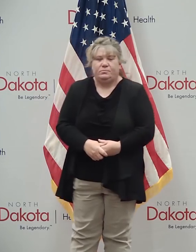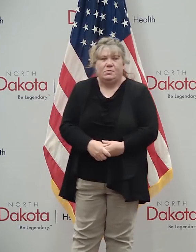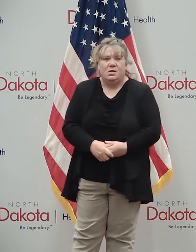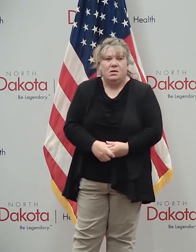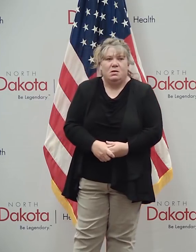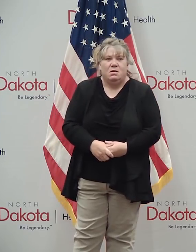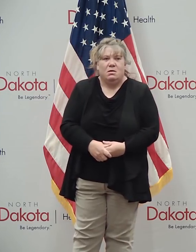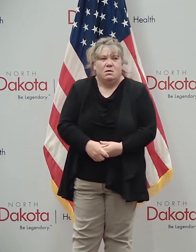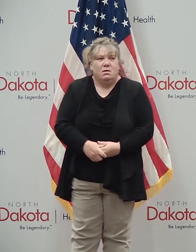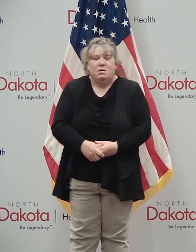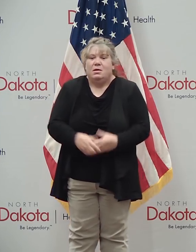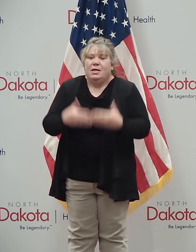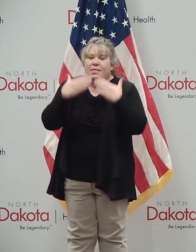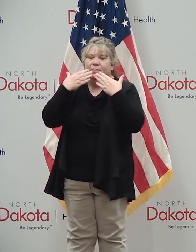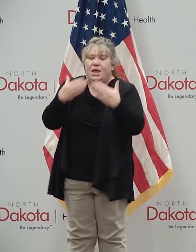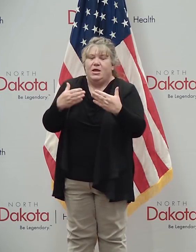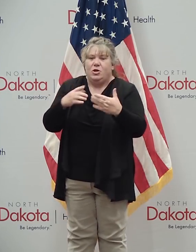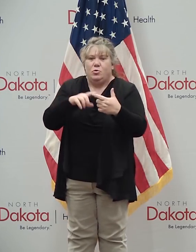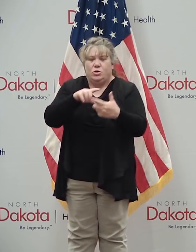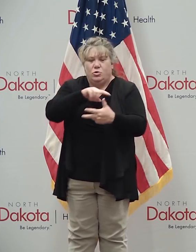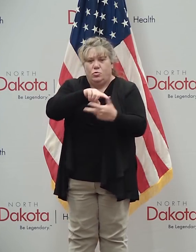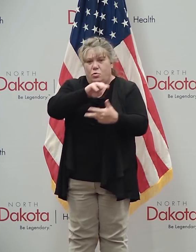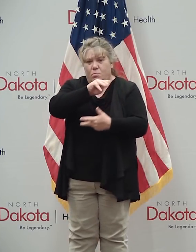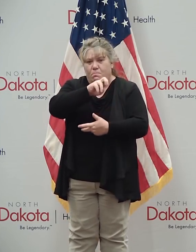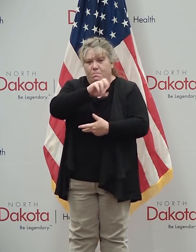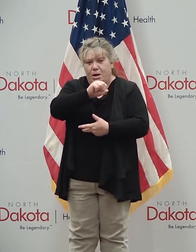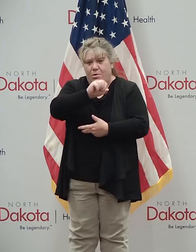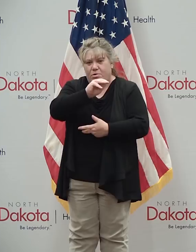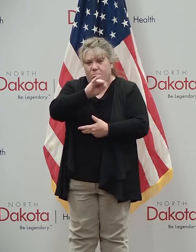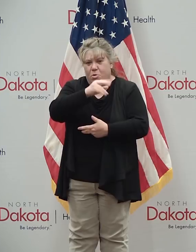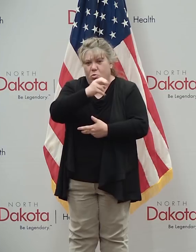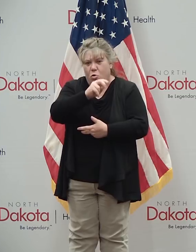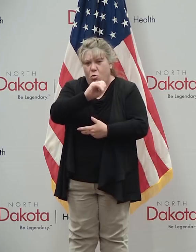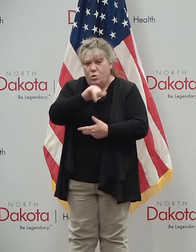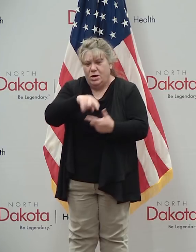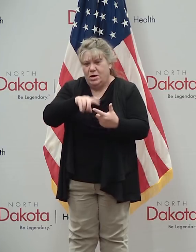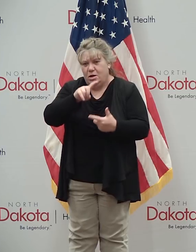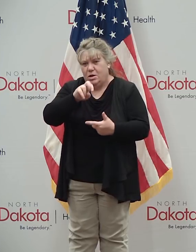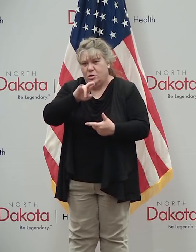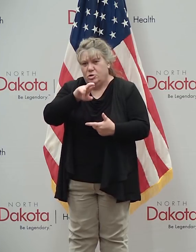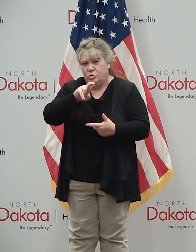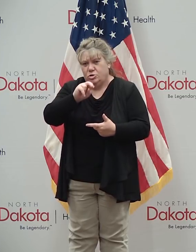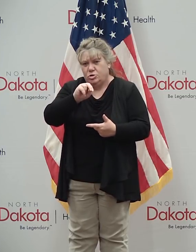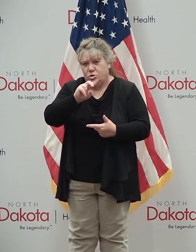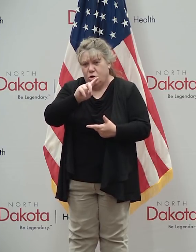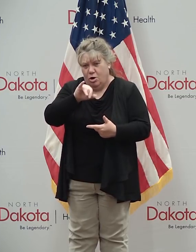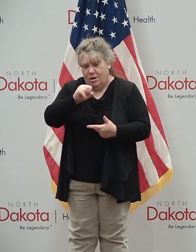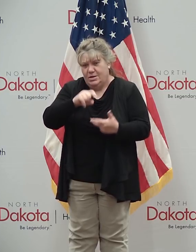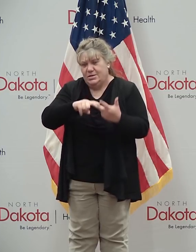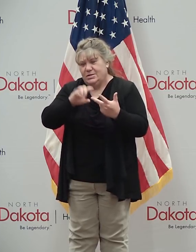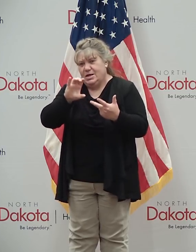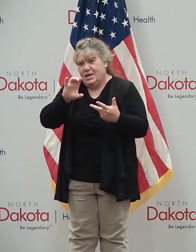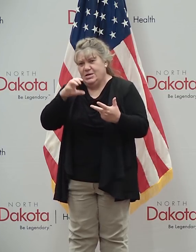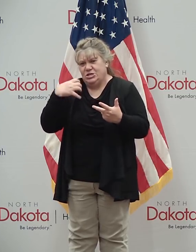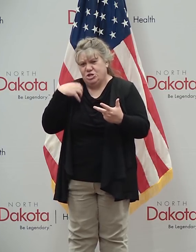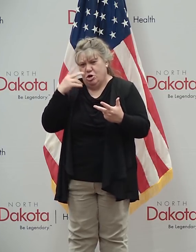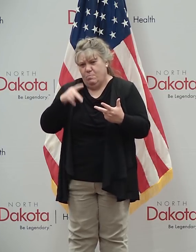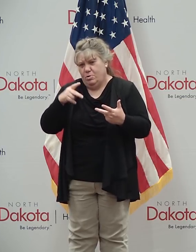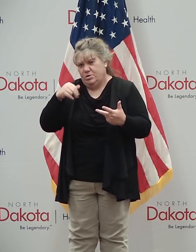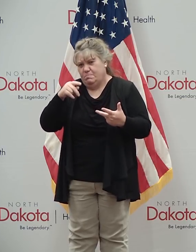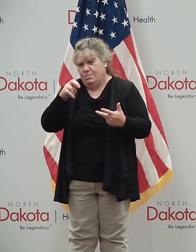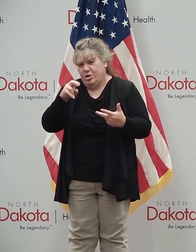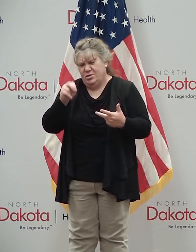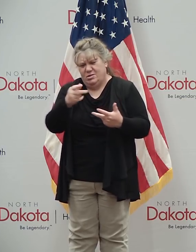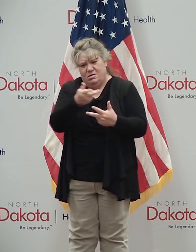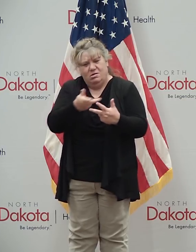I want to say thank you to Mayors Mahoney and Dardis and Chairman Peterson. Wise words, all three, and